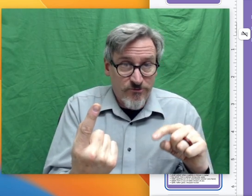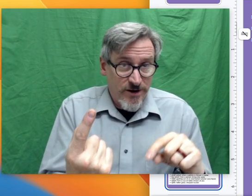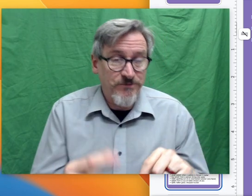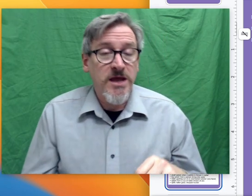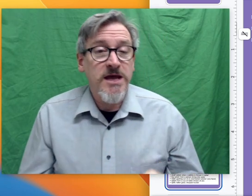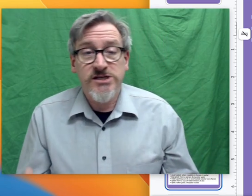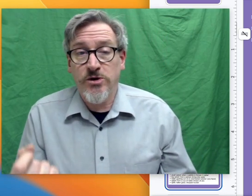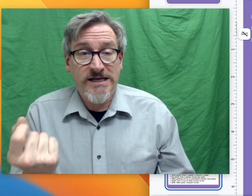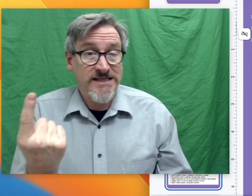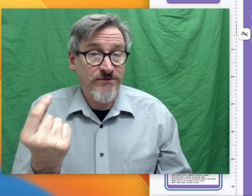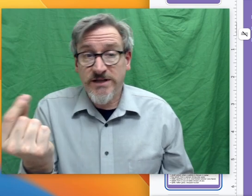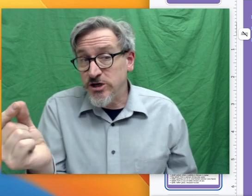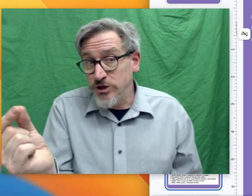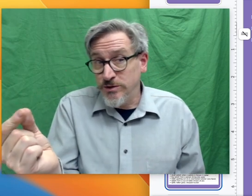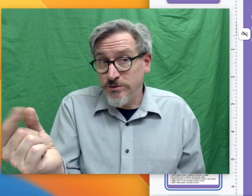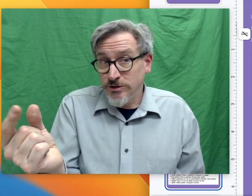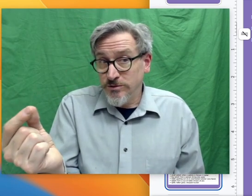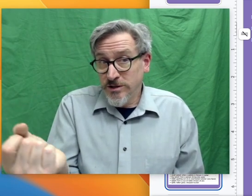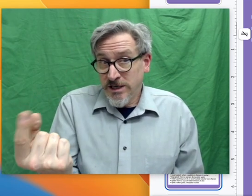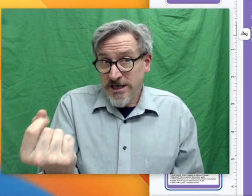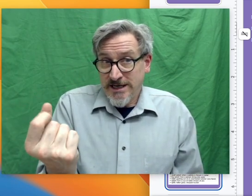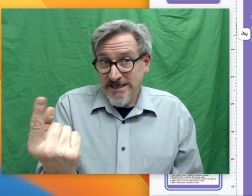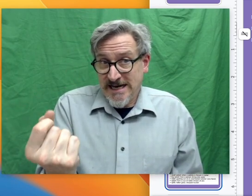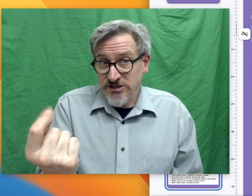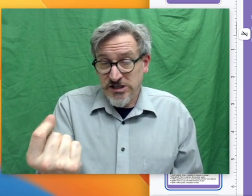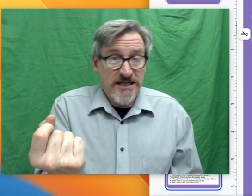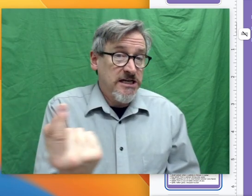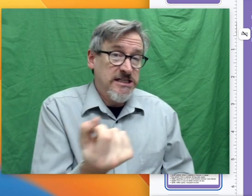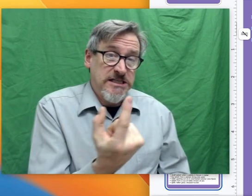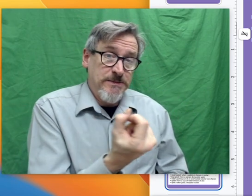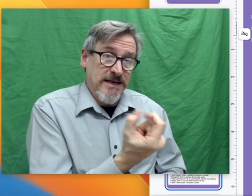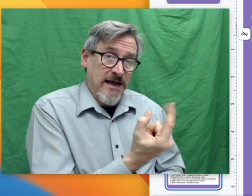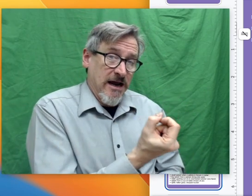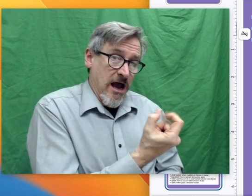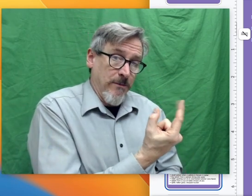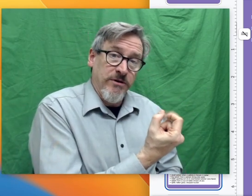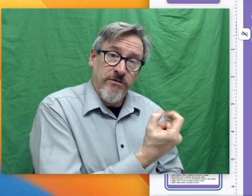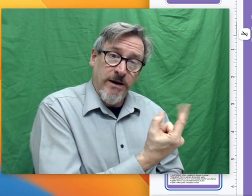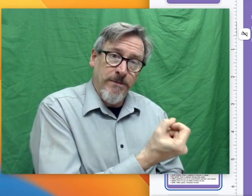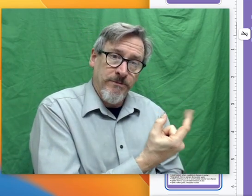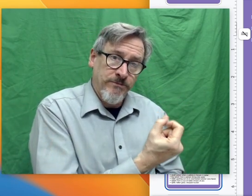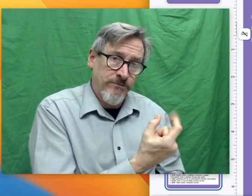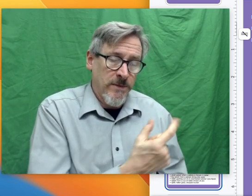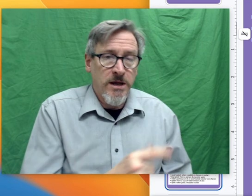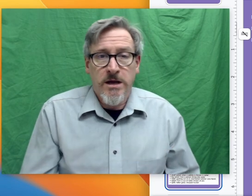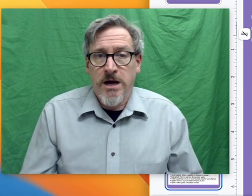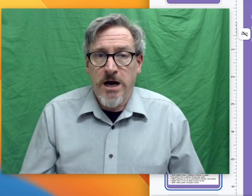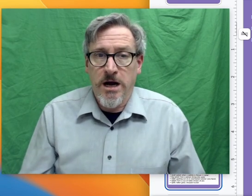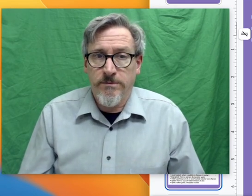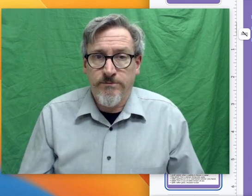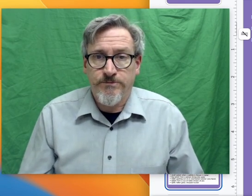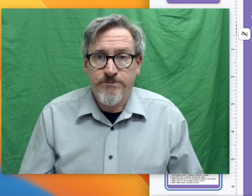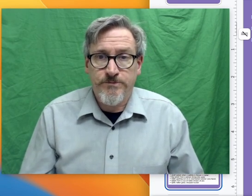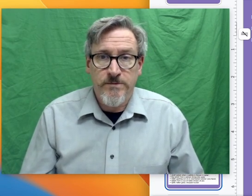Right? So it's different than do. It's actually like spitting up, right?